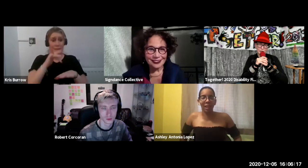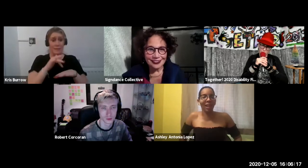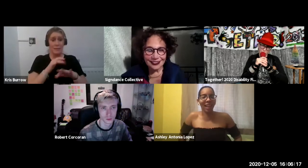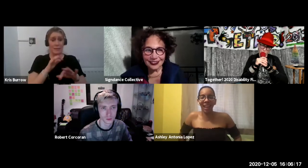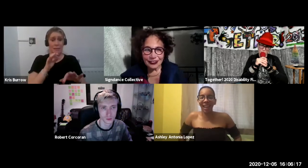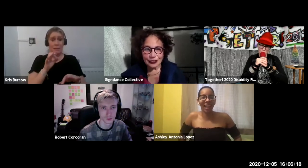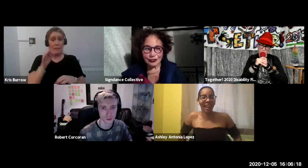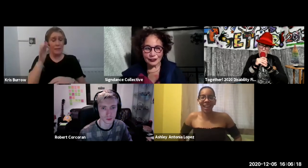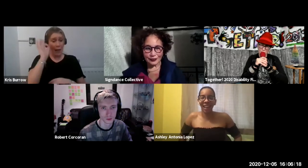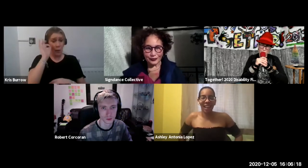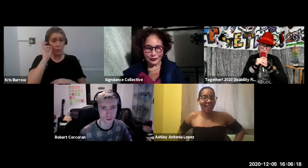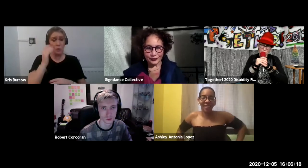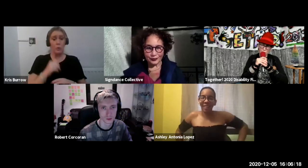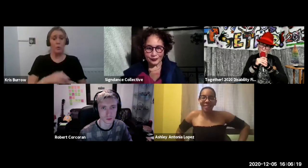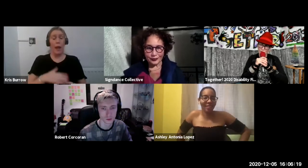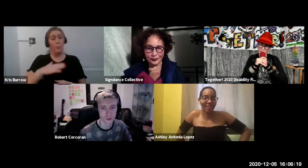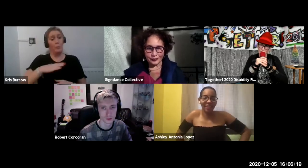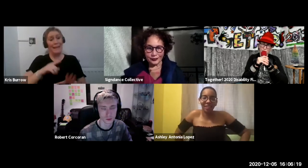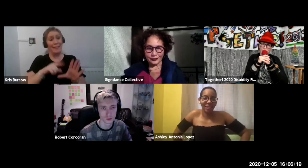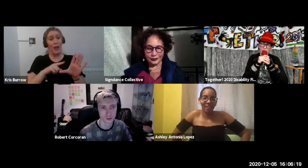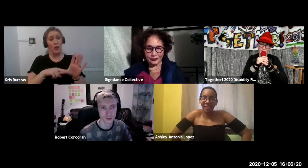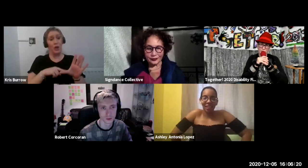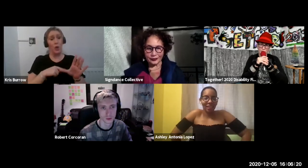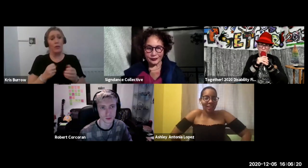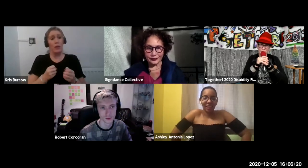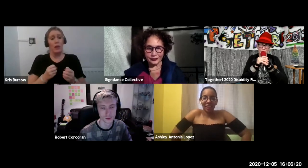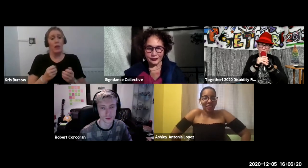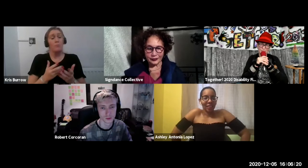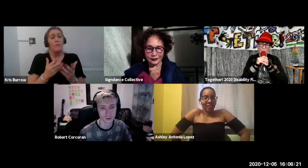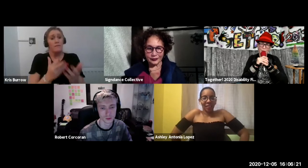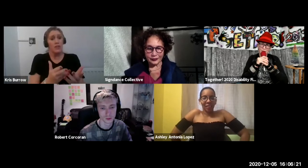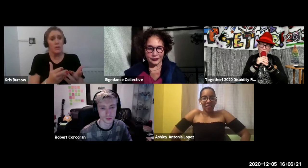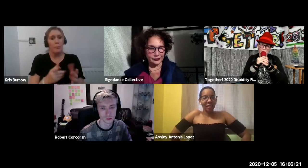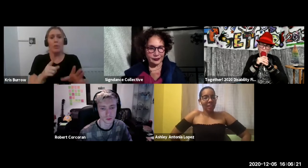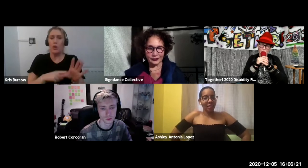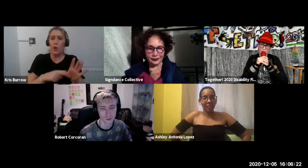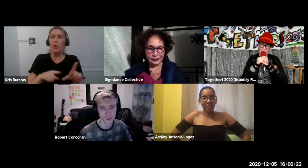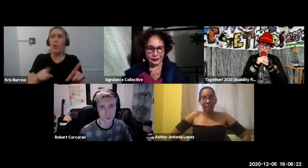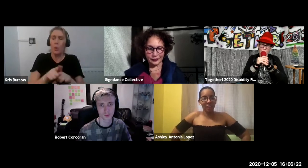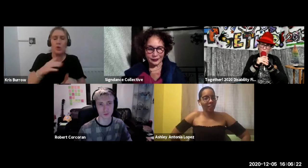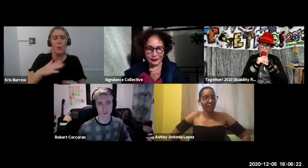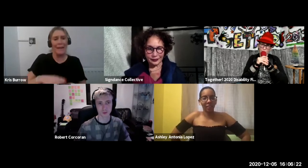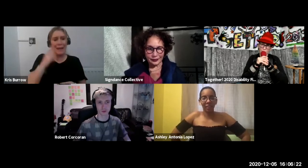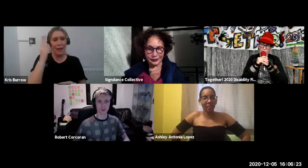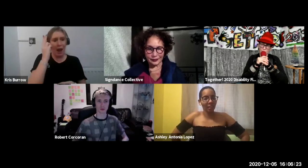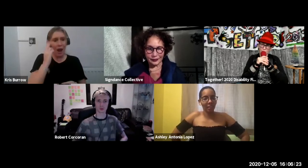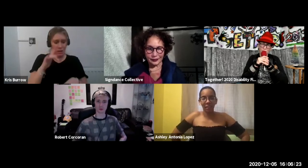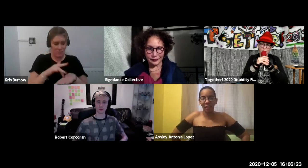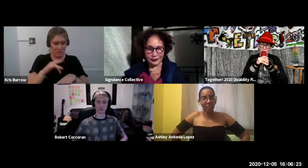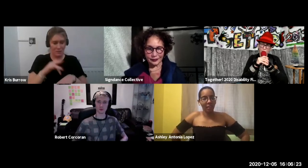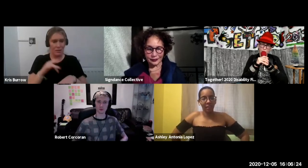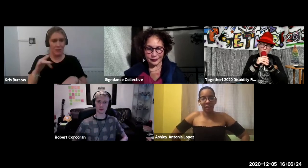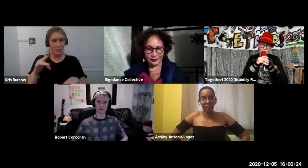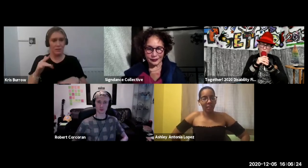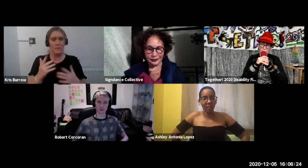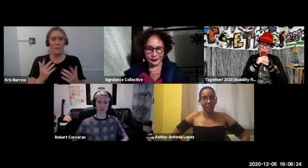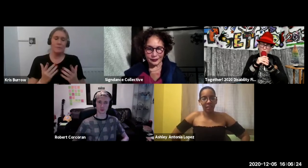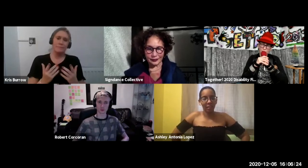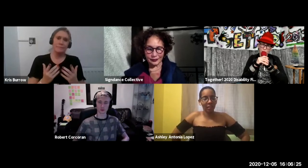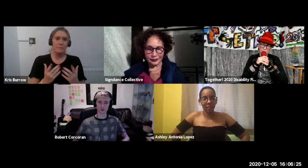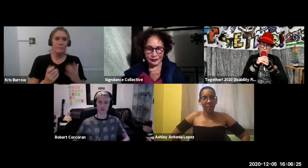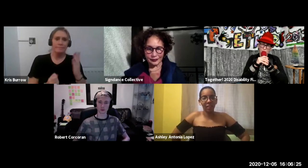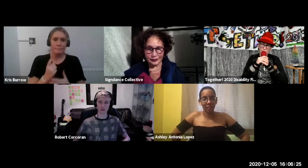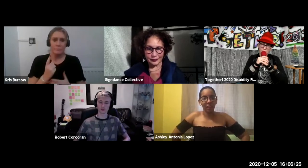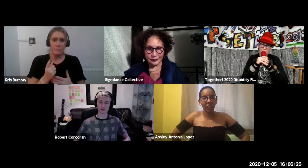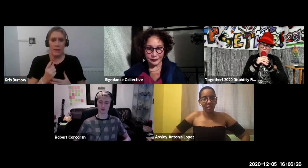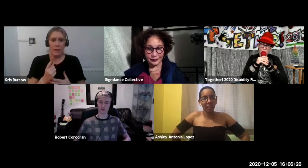Need youth provision, but the youth also need an arts centre. So that's one of those things. I've just had a warning